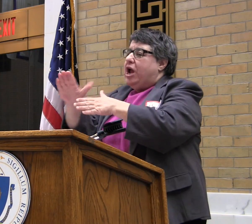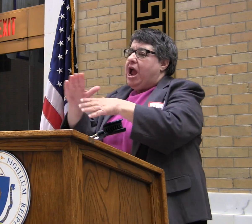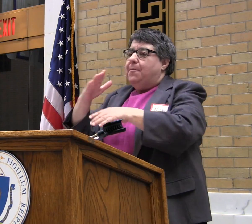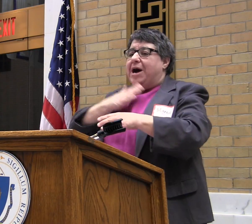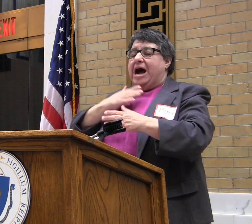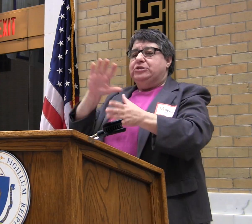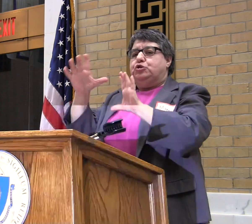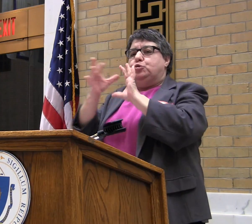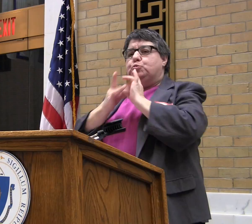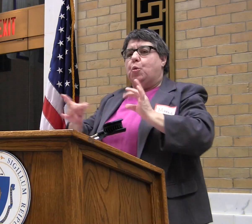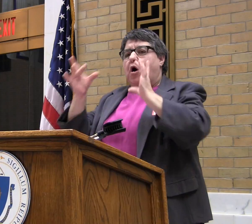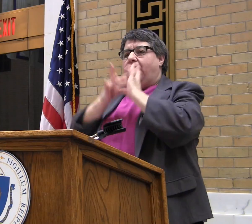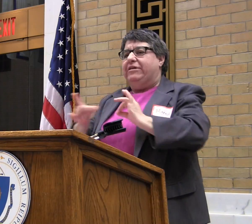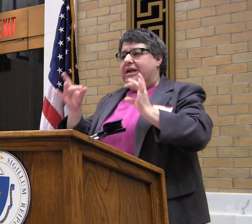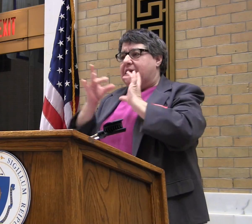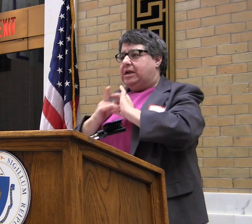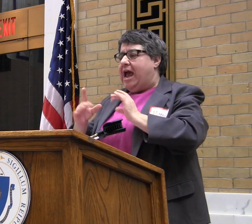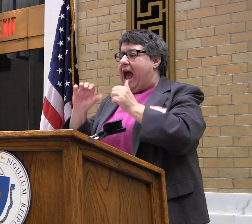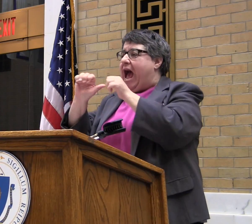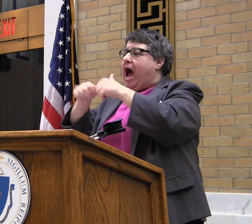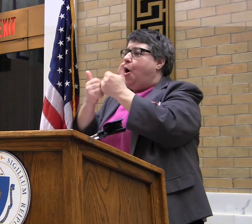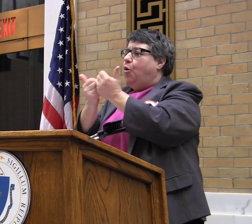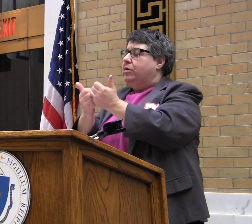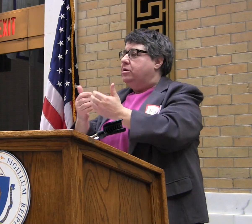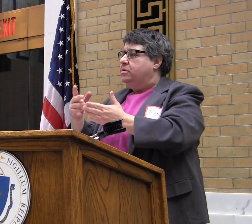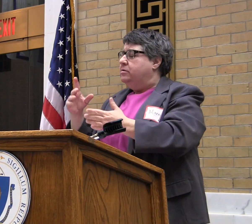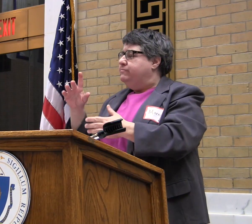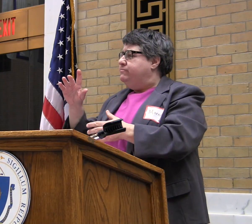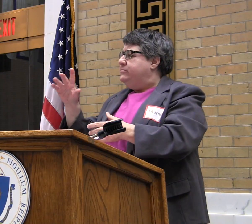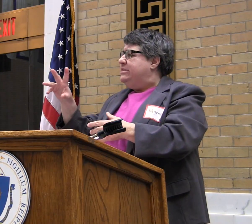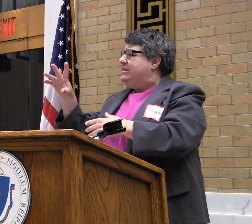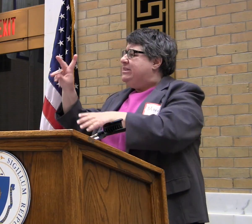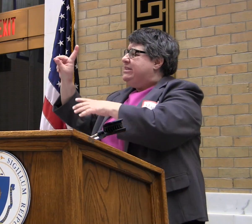share my story.